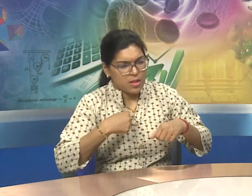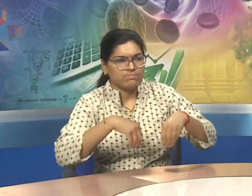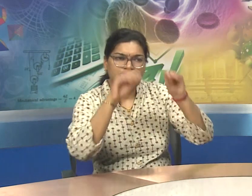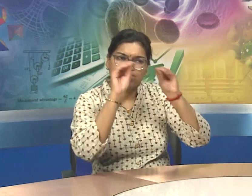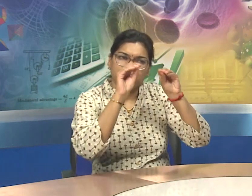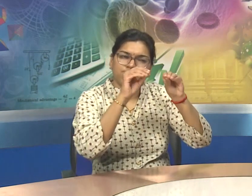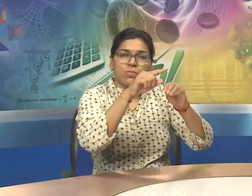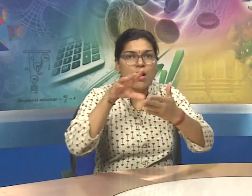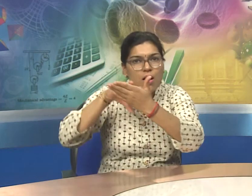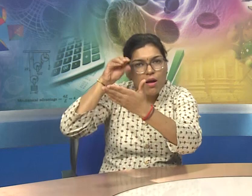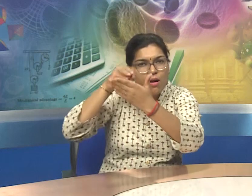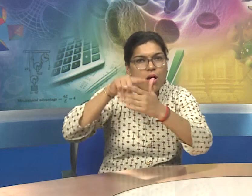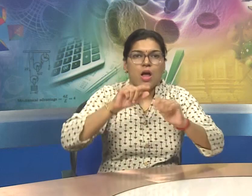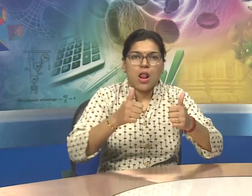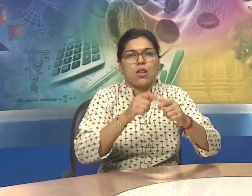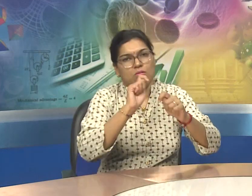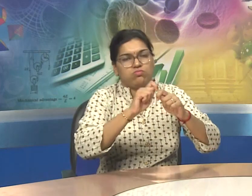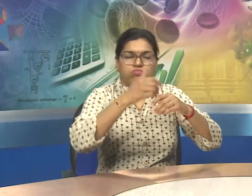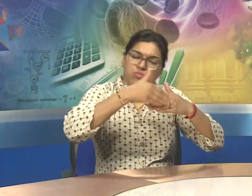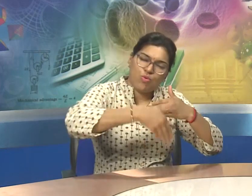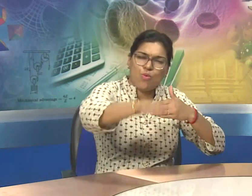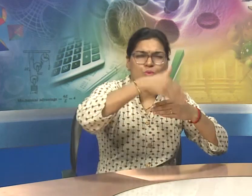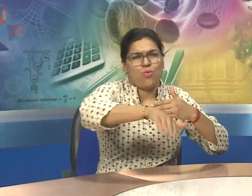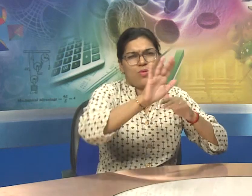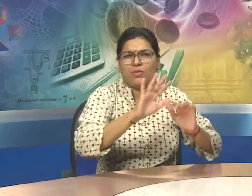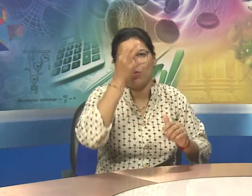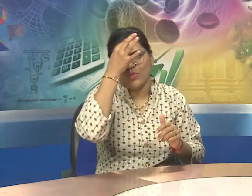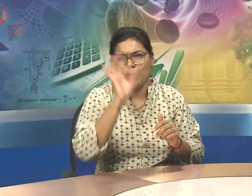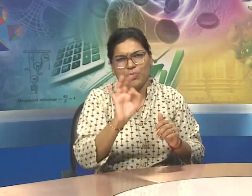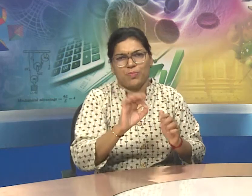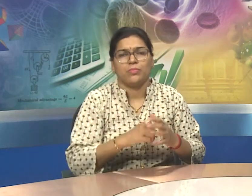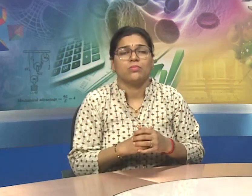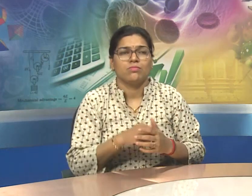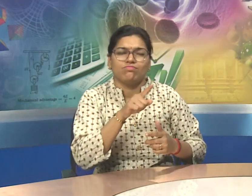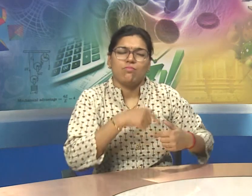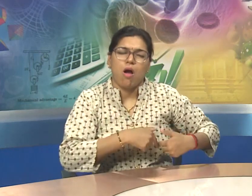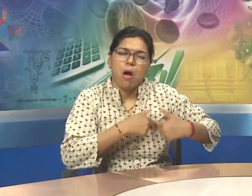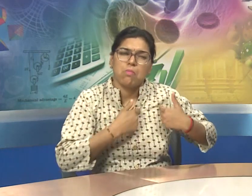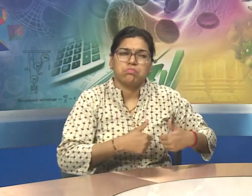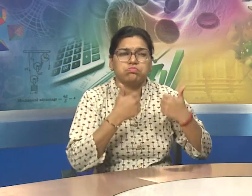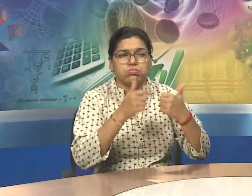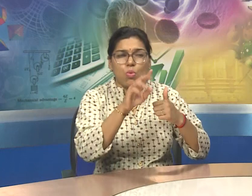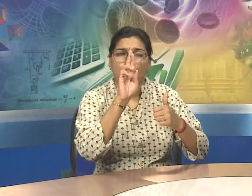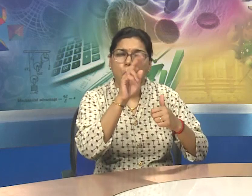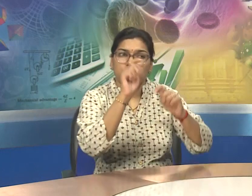teach you, my son. Go ahead. You have it in your heart.